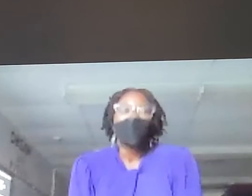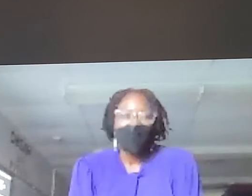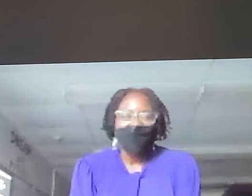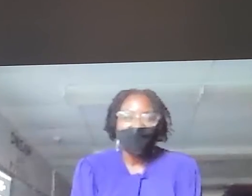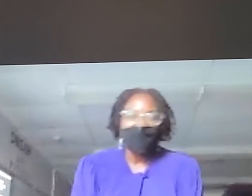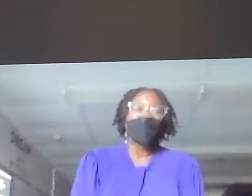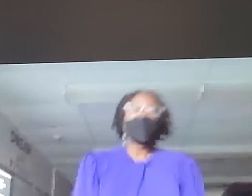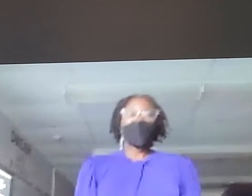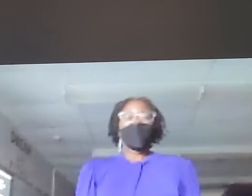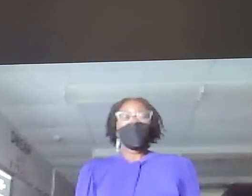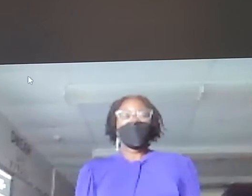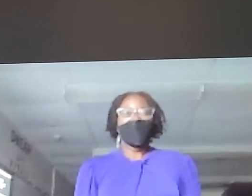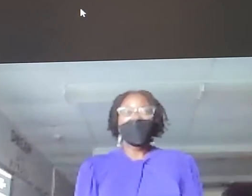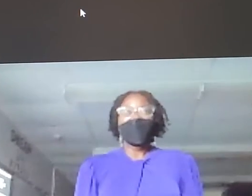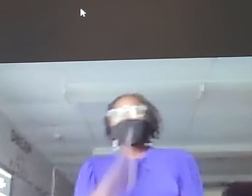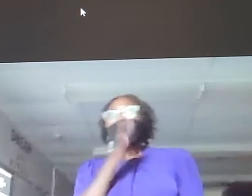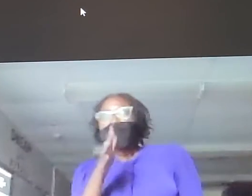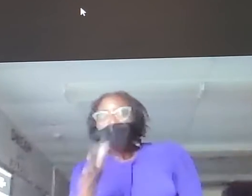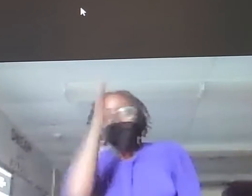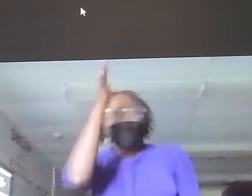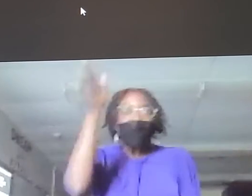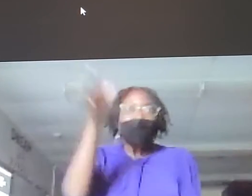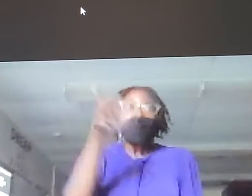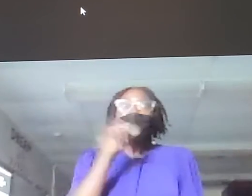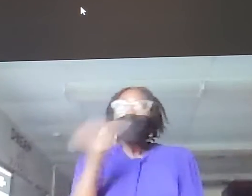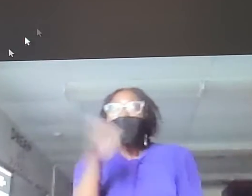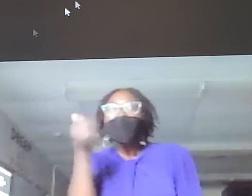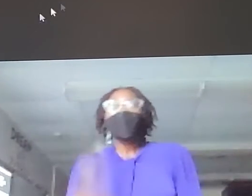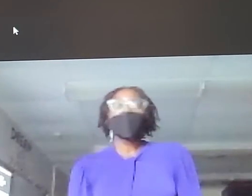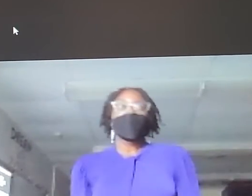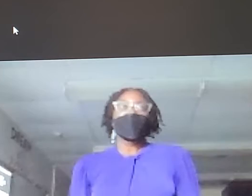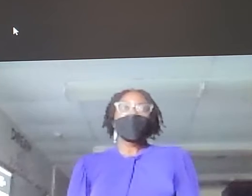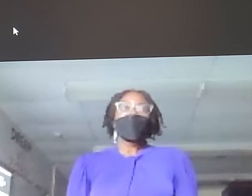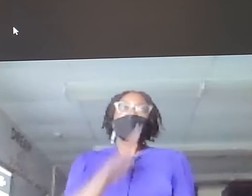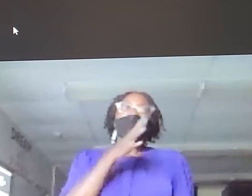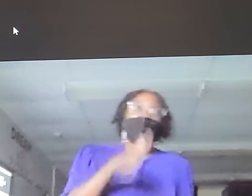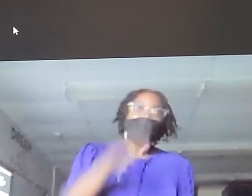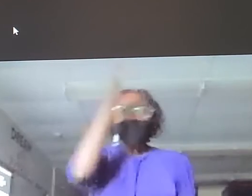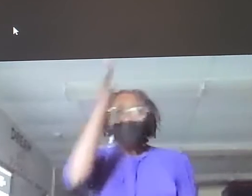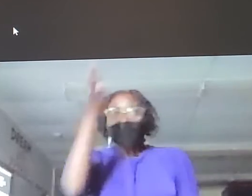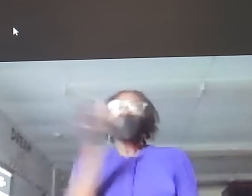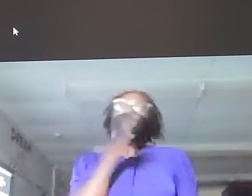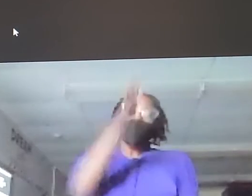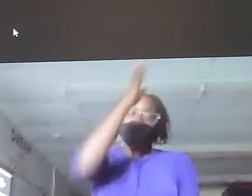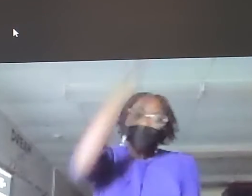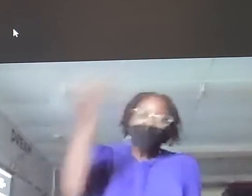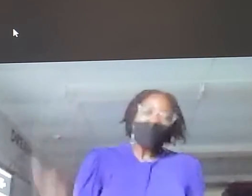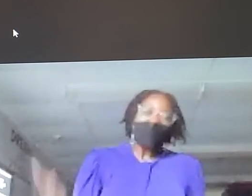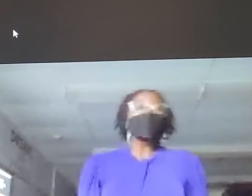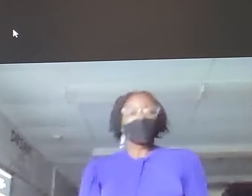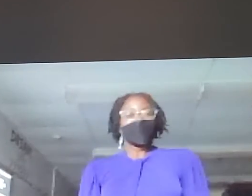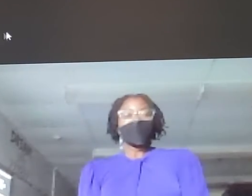Grandma, grandpa, who else is there? Mommy and Poppy, Mom and Dad.